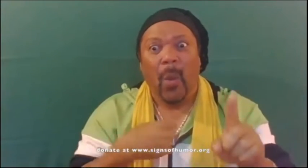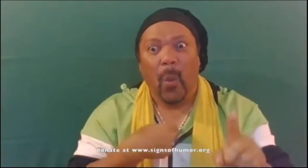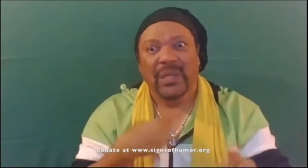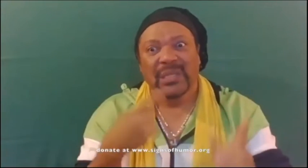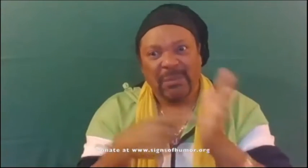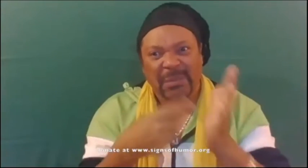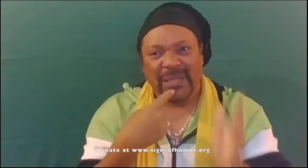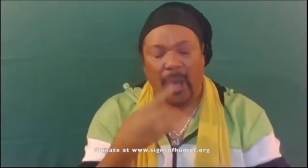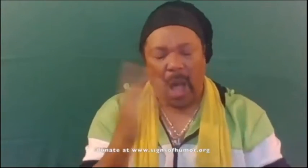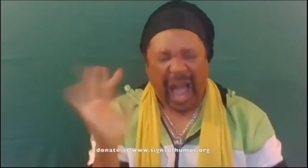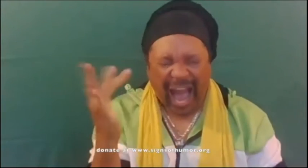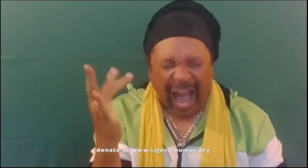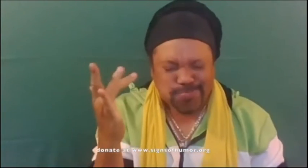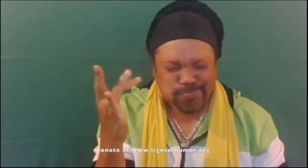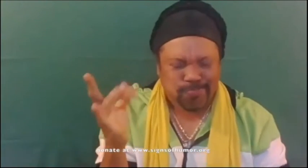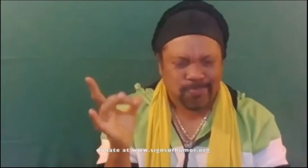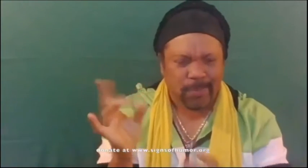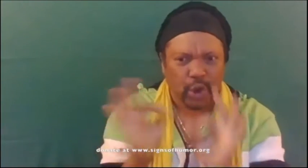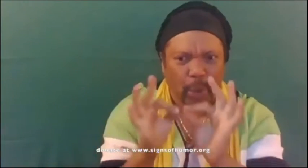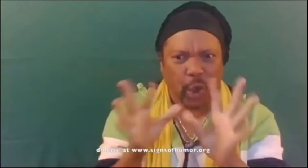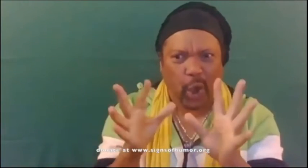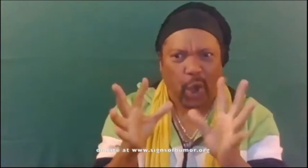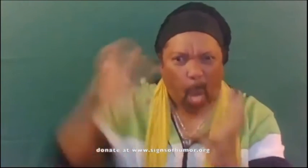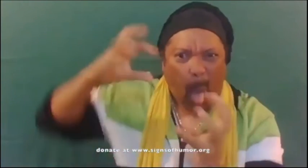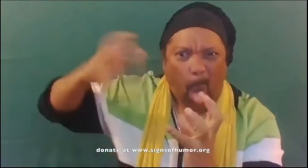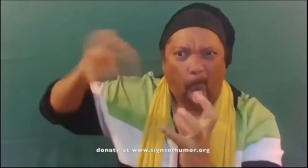However, y'all know sometimes some of y'all interpreters that,